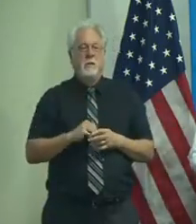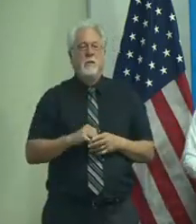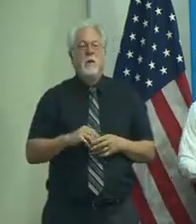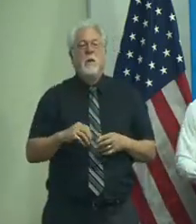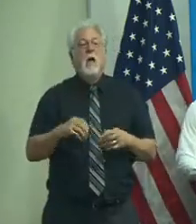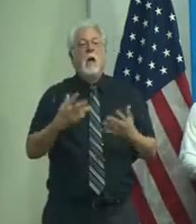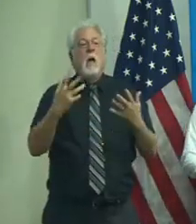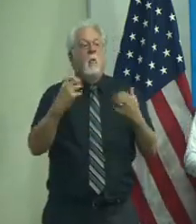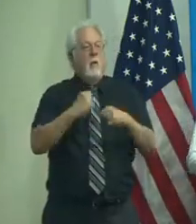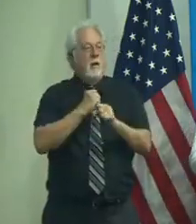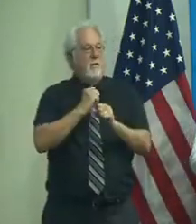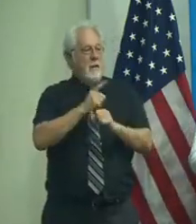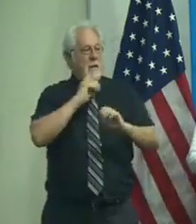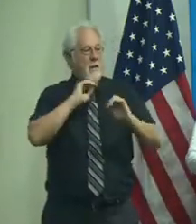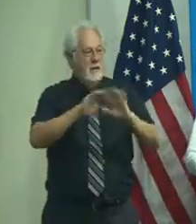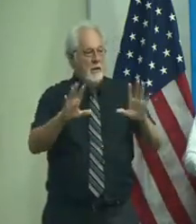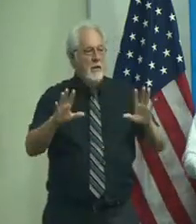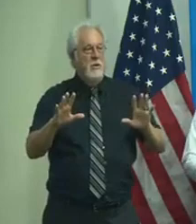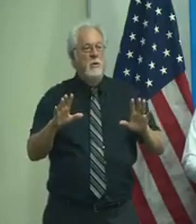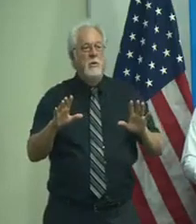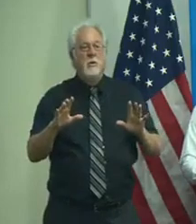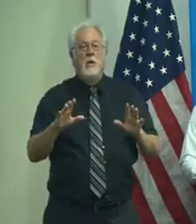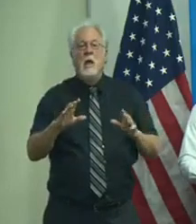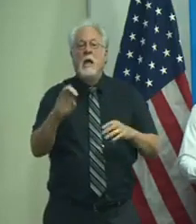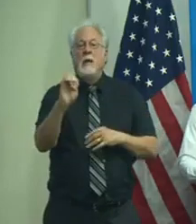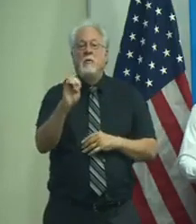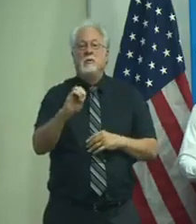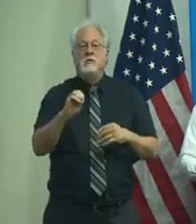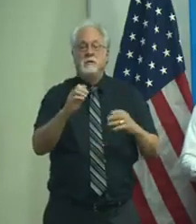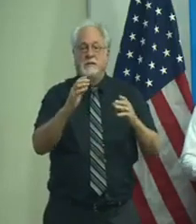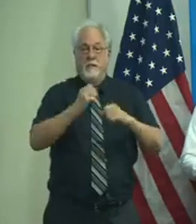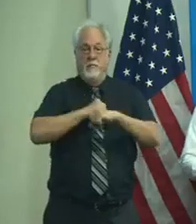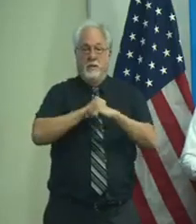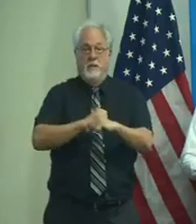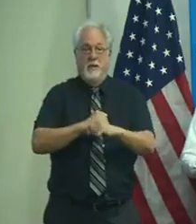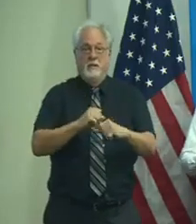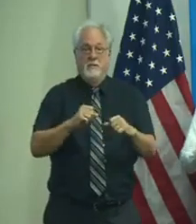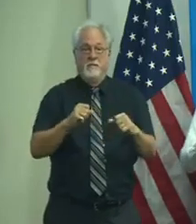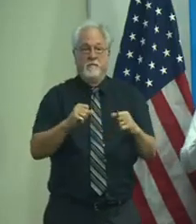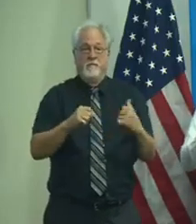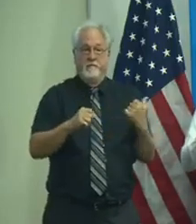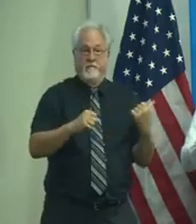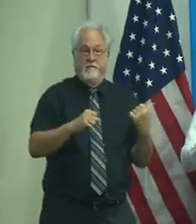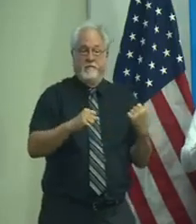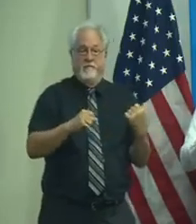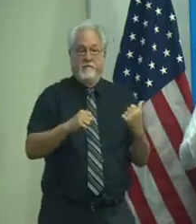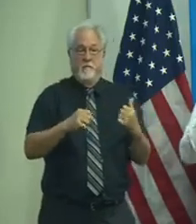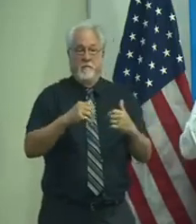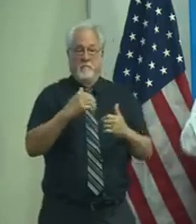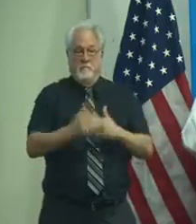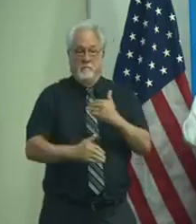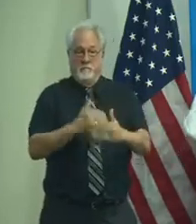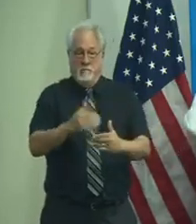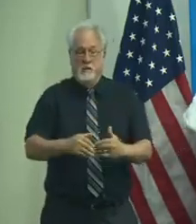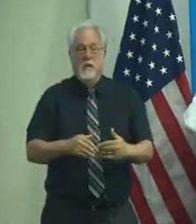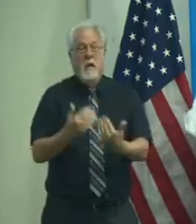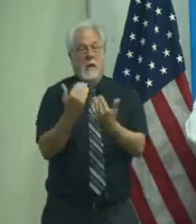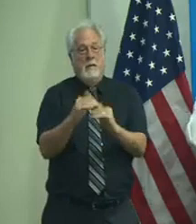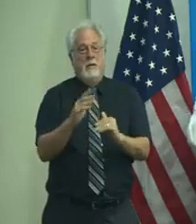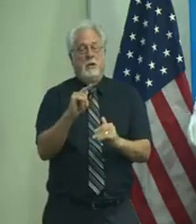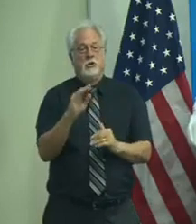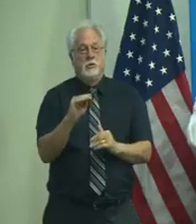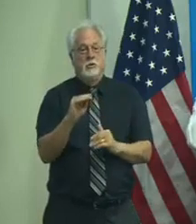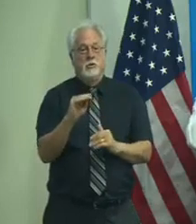Yeah, I just want to make clear the emergency protective measures that the governor mentioned. It was limited